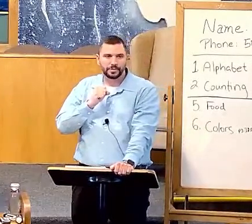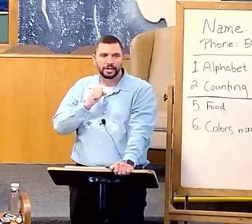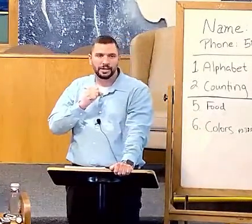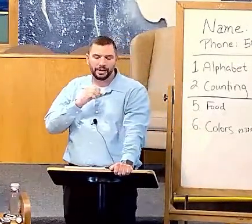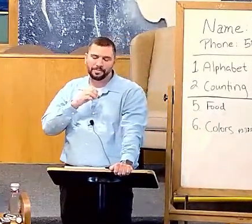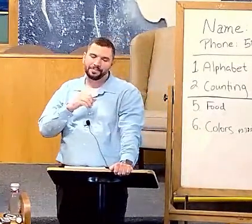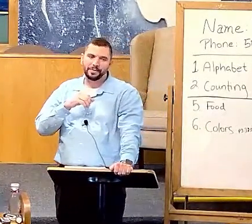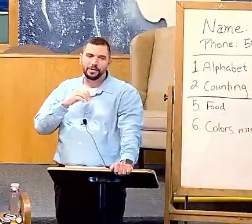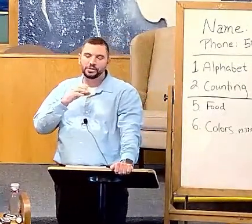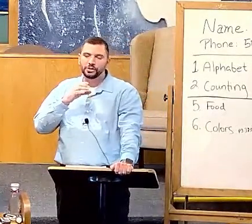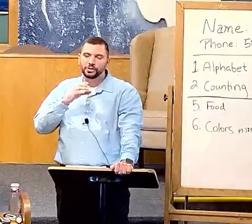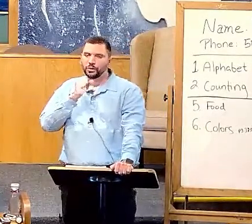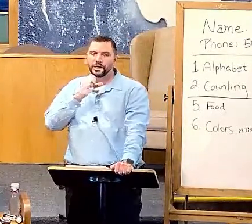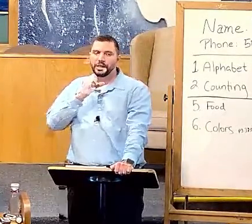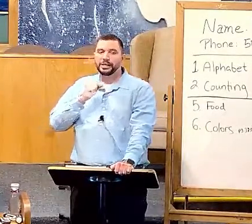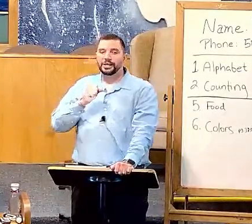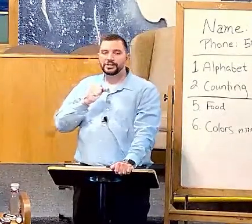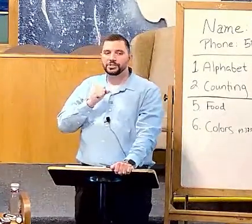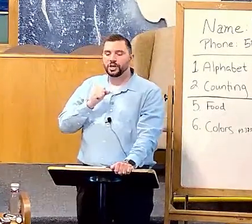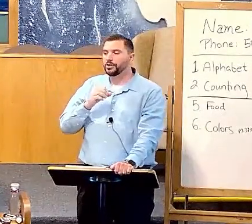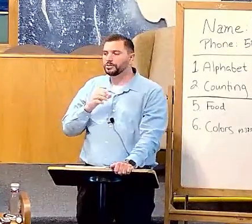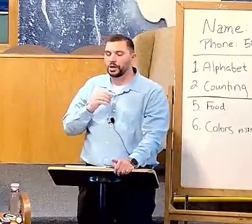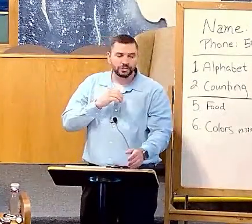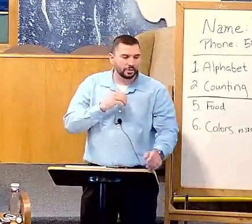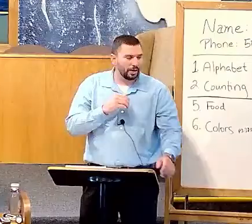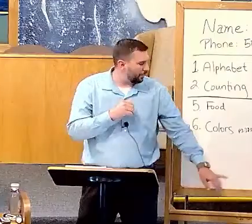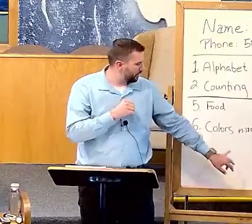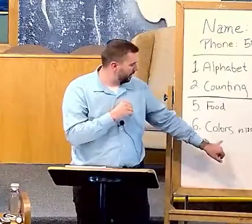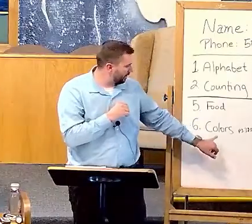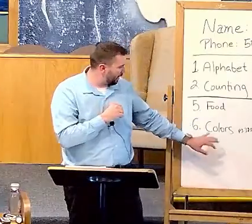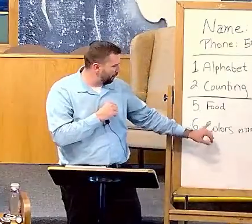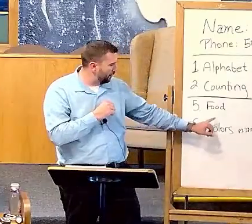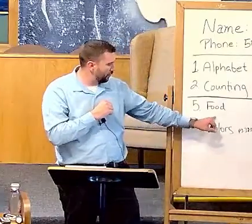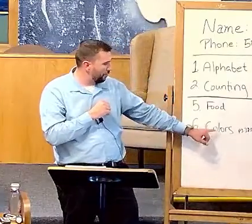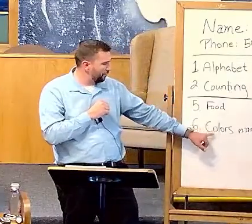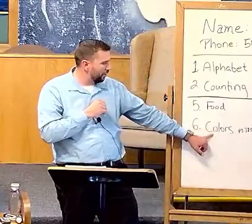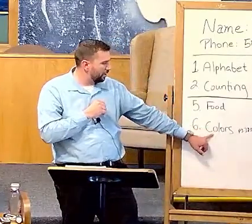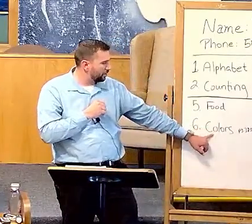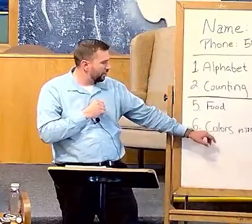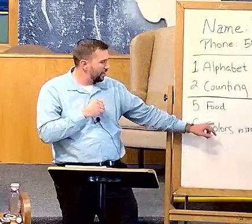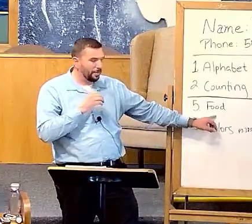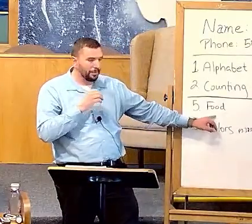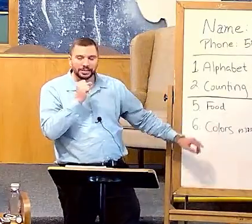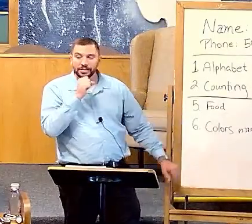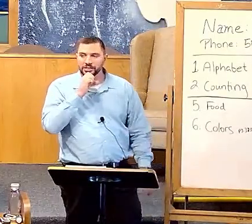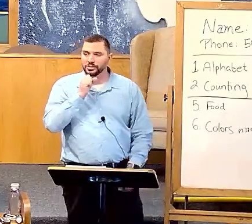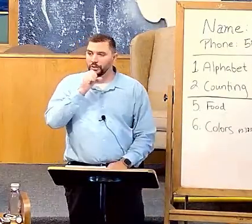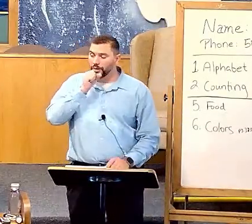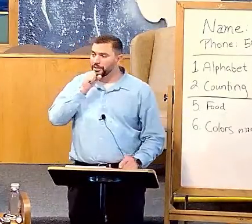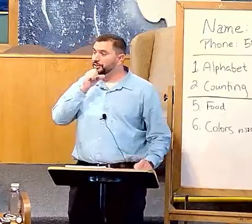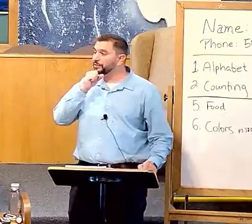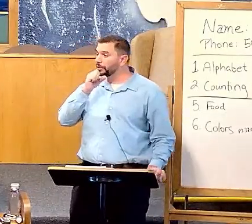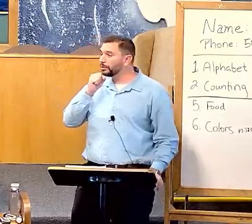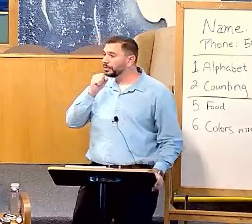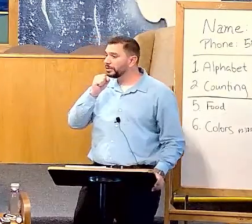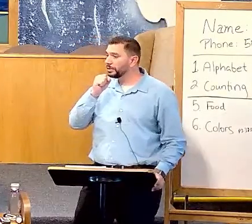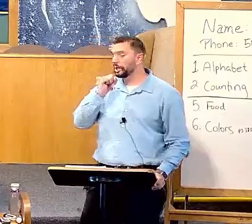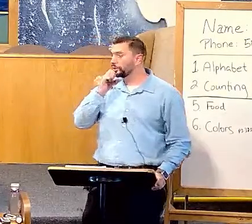Yeah. So now this is also I want to go over the colors, but this is orange as fruit. It's also